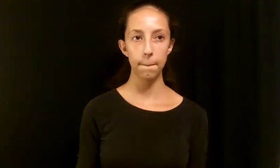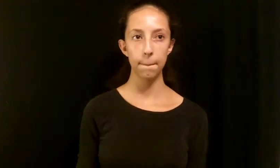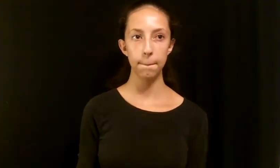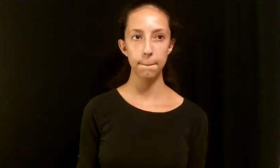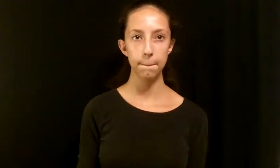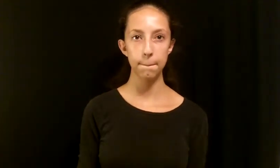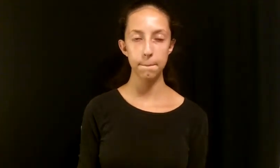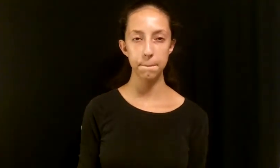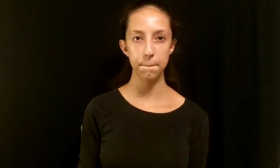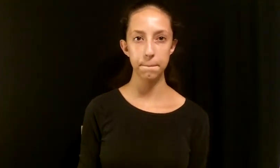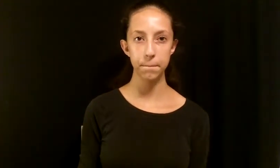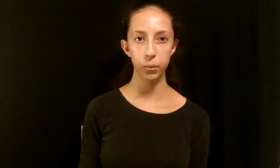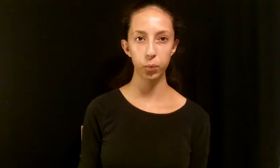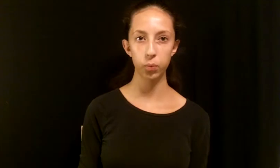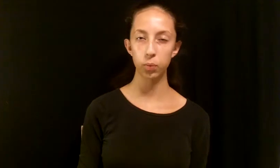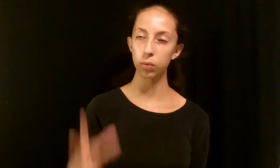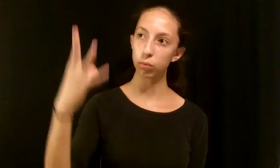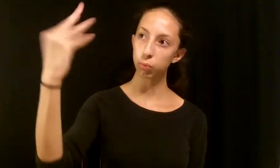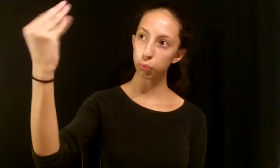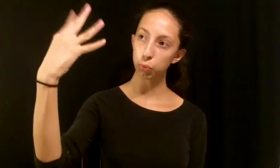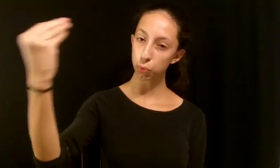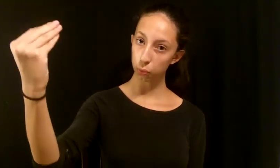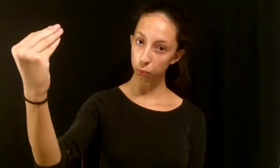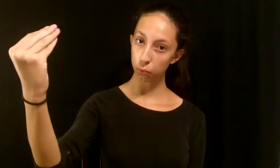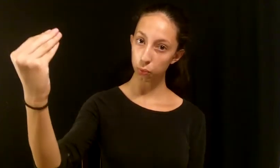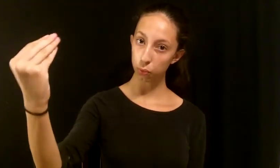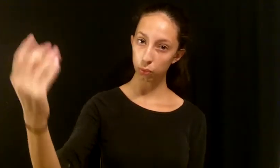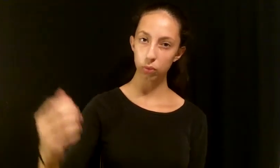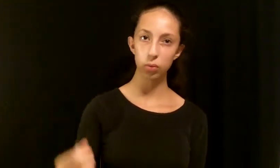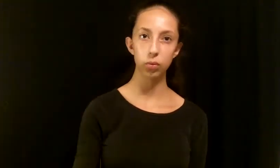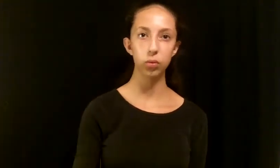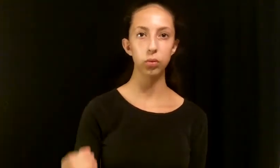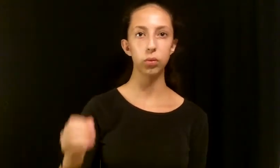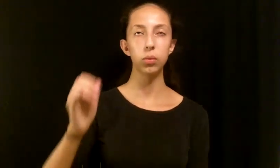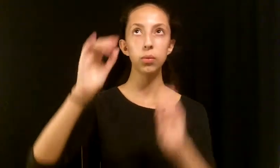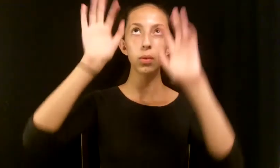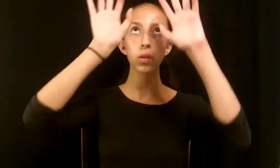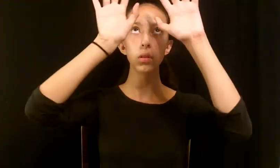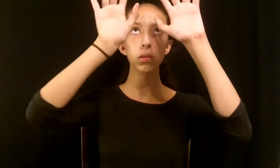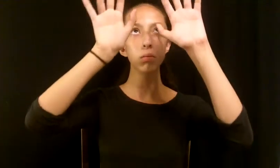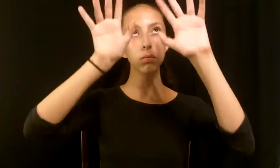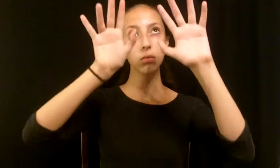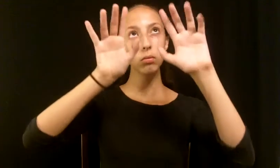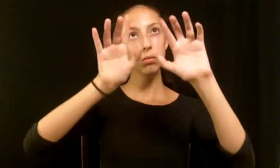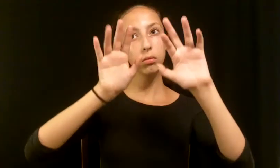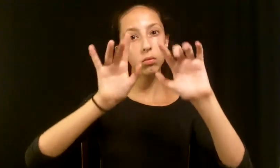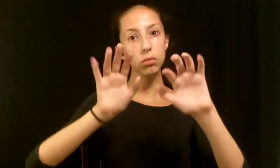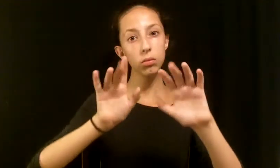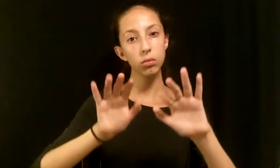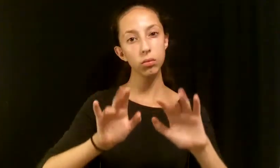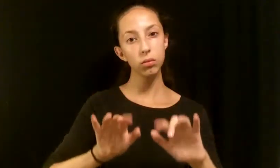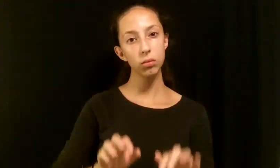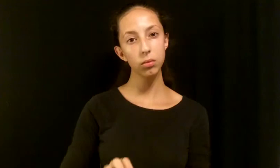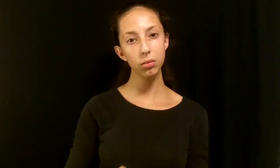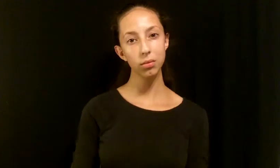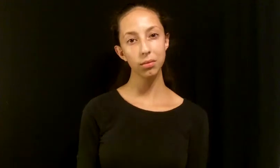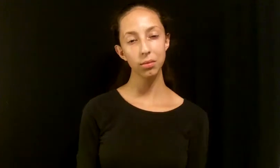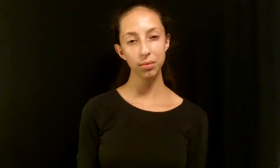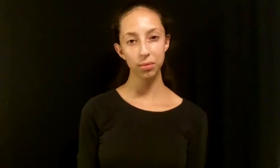Outside tends to be a double movement, outside. Then the rain is just the water coming down. Snow is